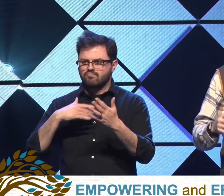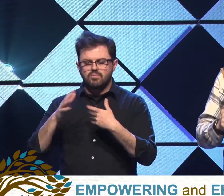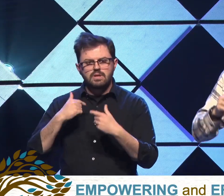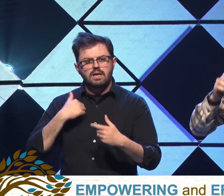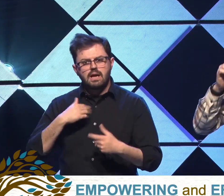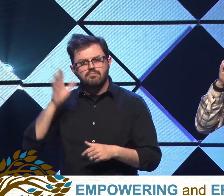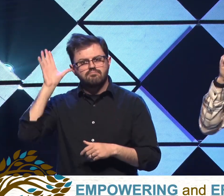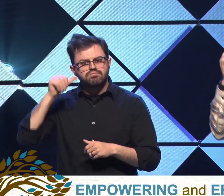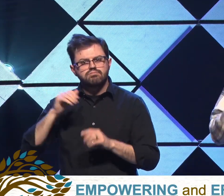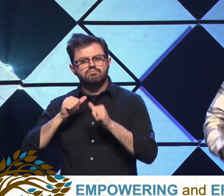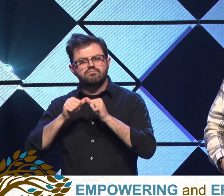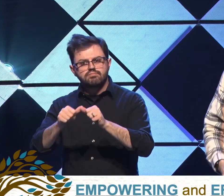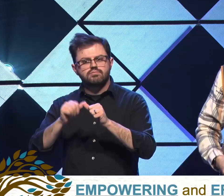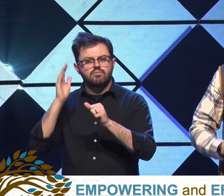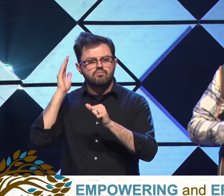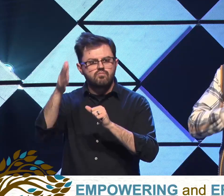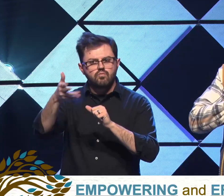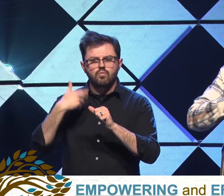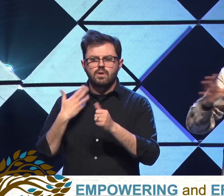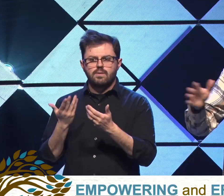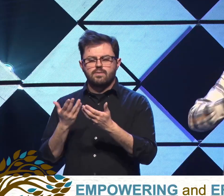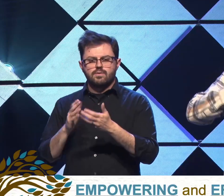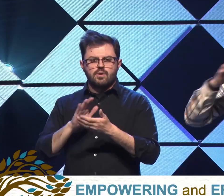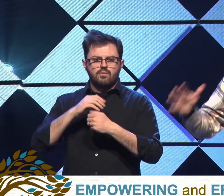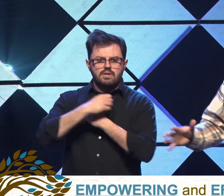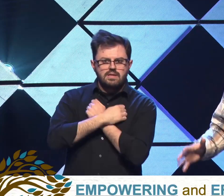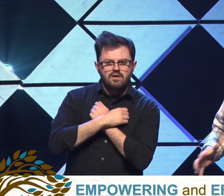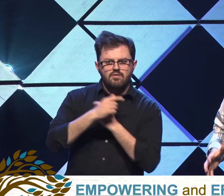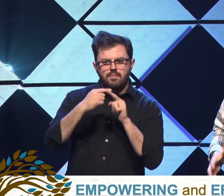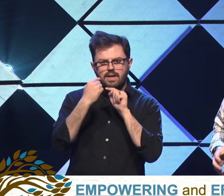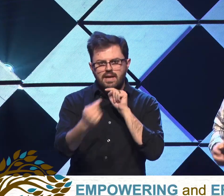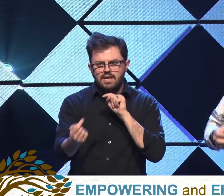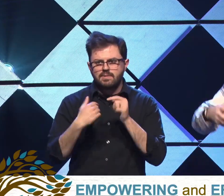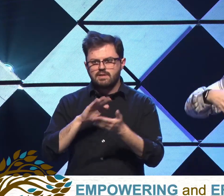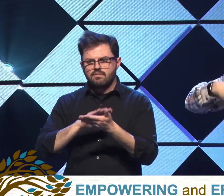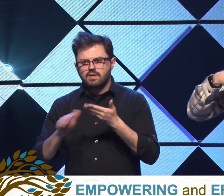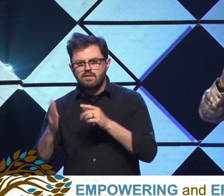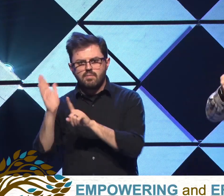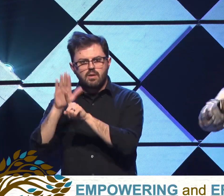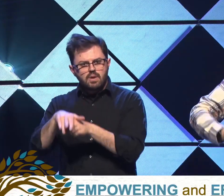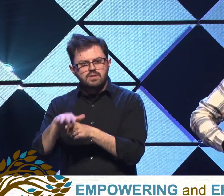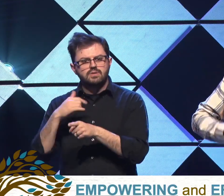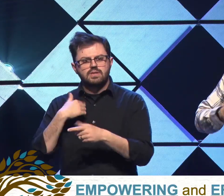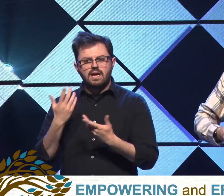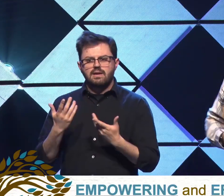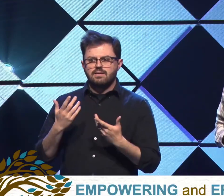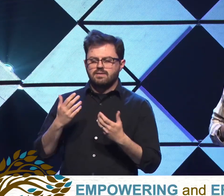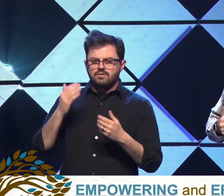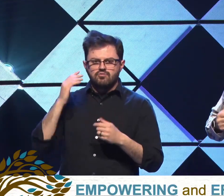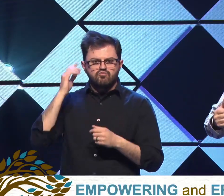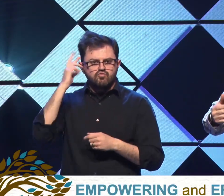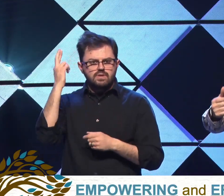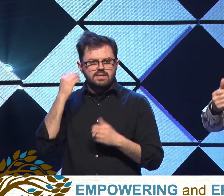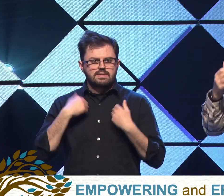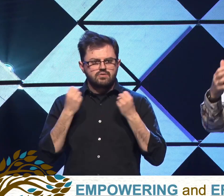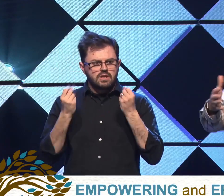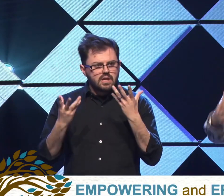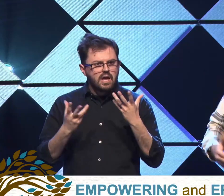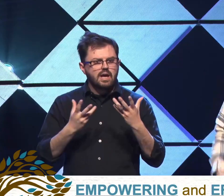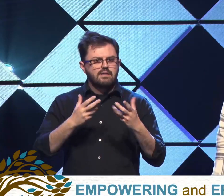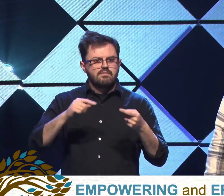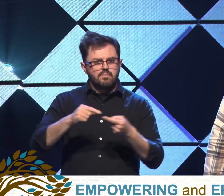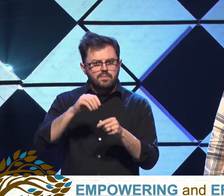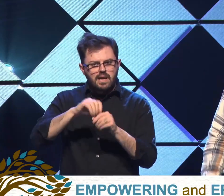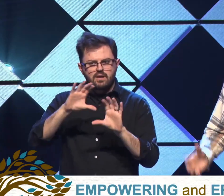those who persecute me, and I'm going to recognize that there's a lot of hurt and a lot of pain in our world, and I'm going to let that drive me and nourish me. And that's